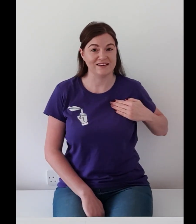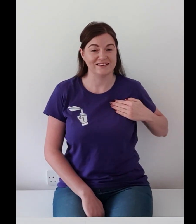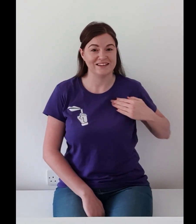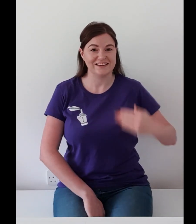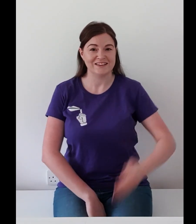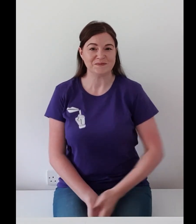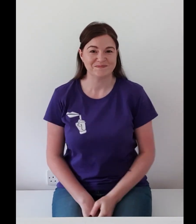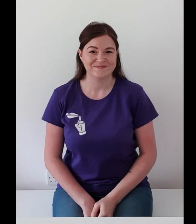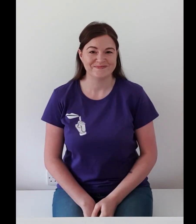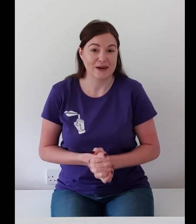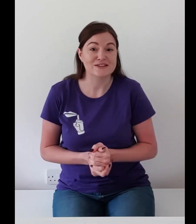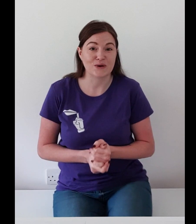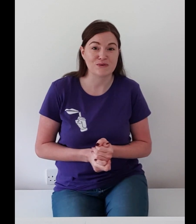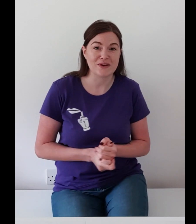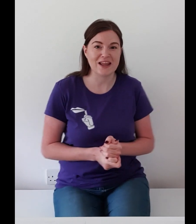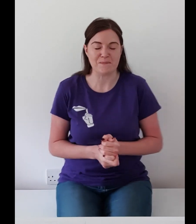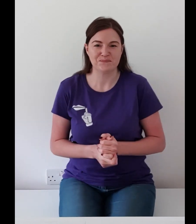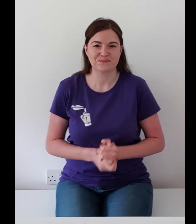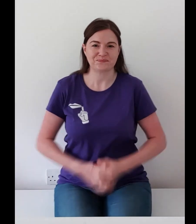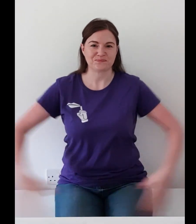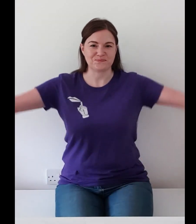morning. Let's go through it again.